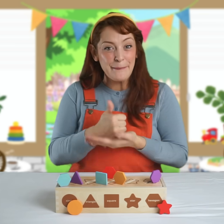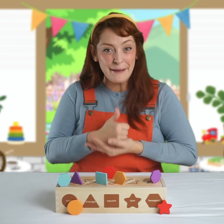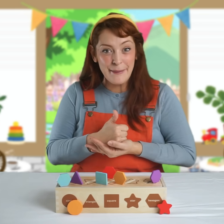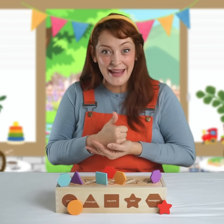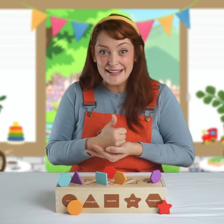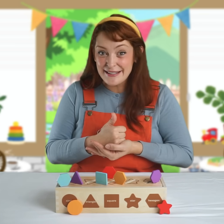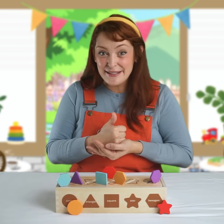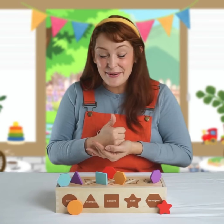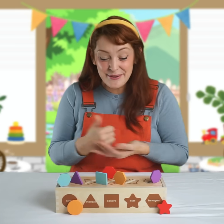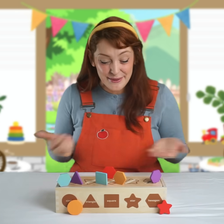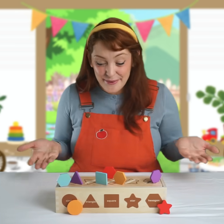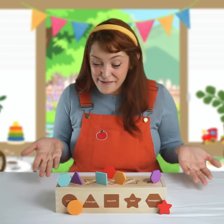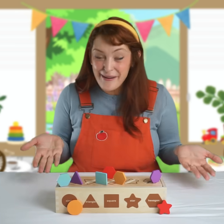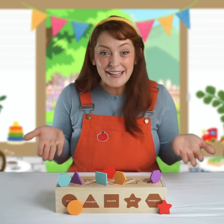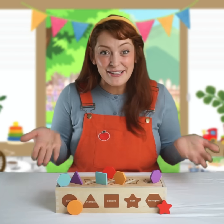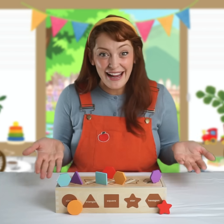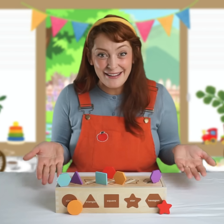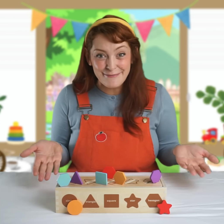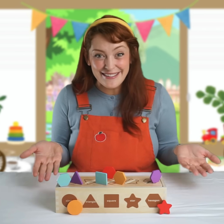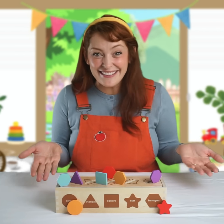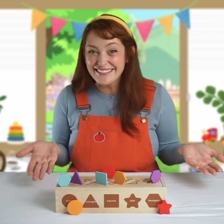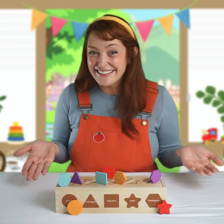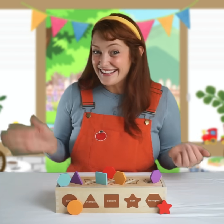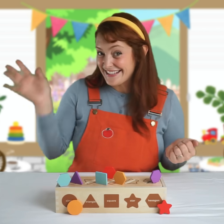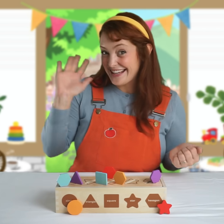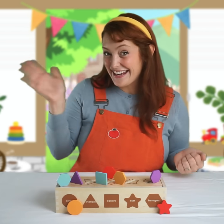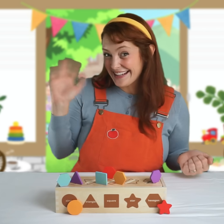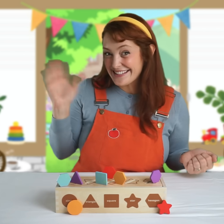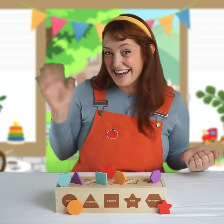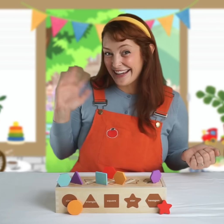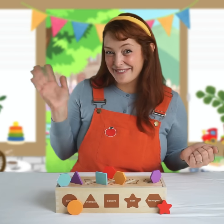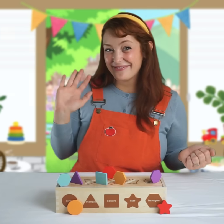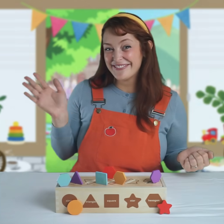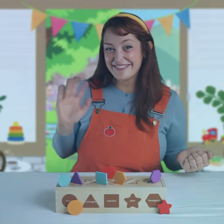helping me to sort all of my shapes. See you next time.